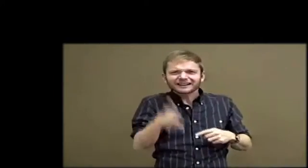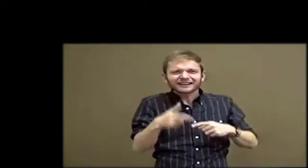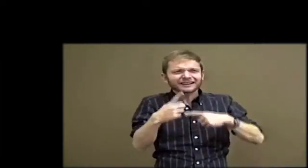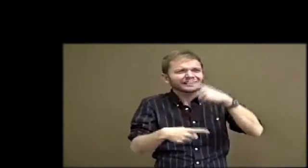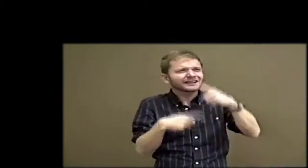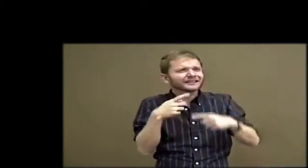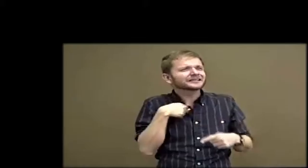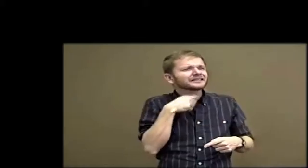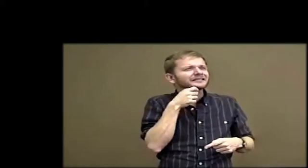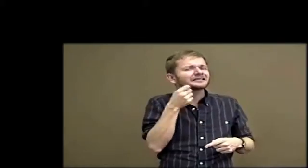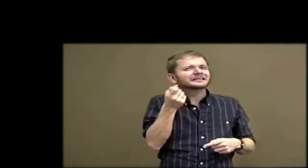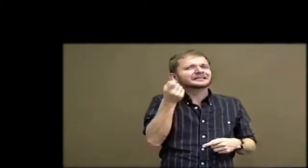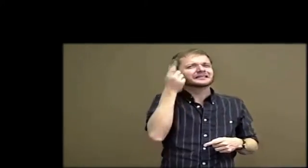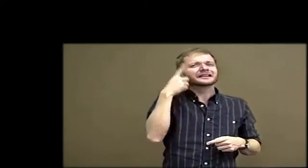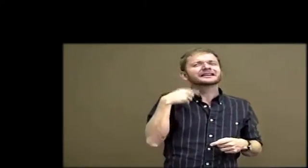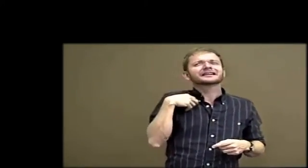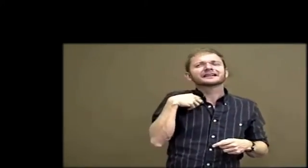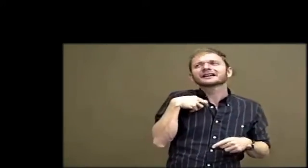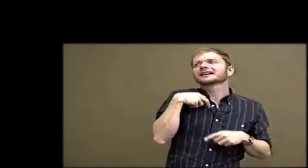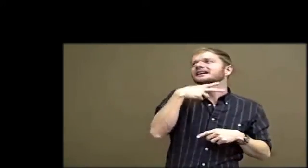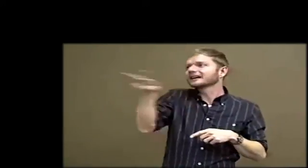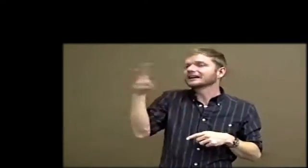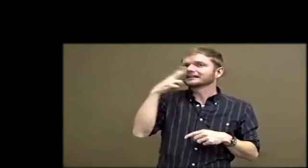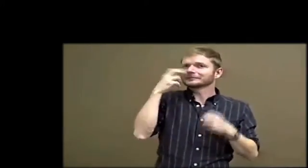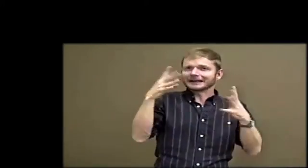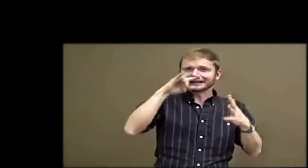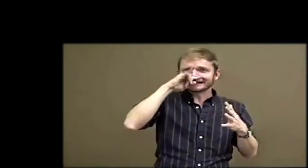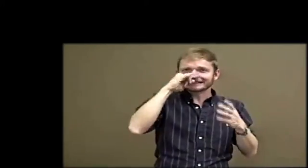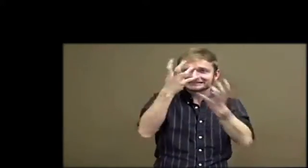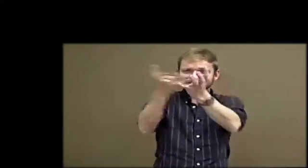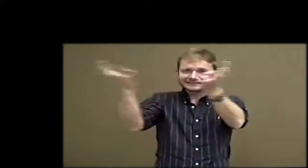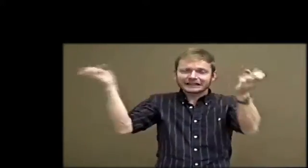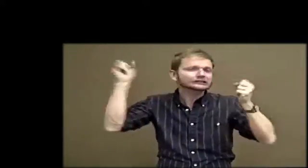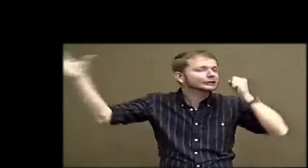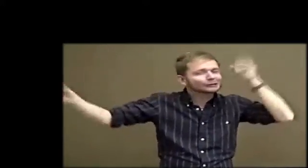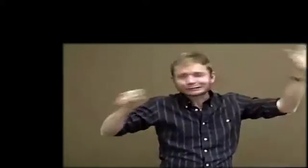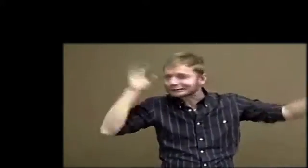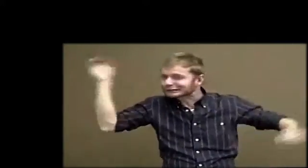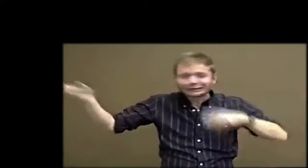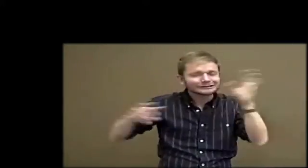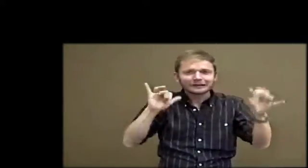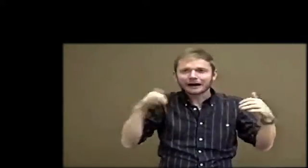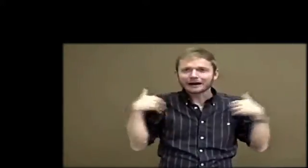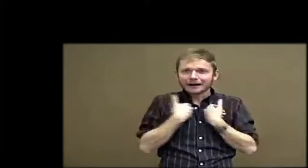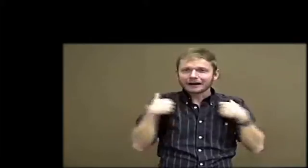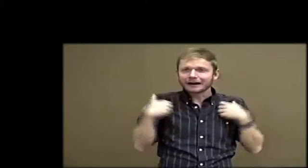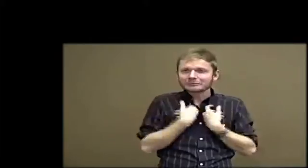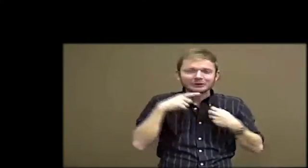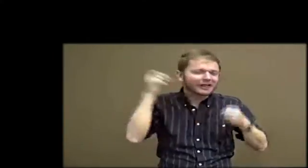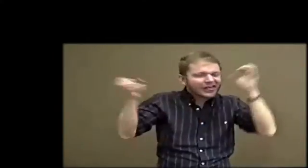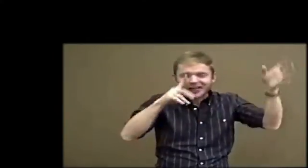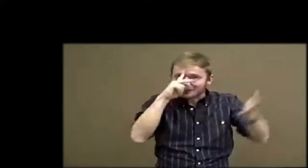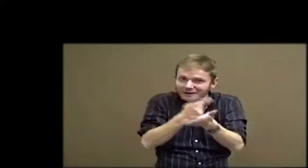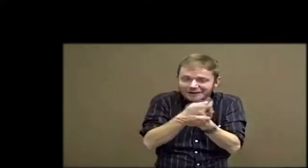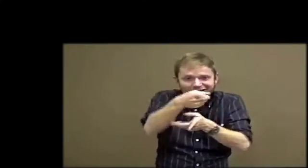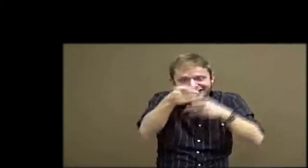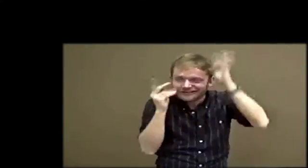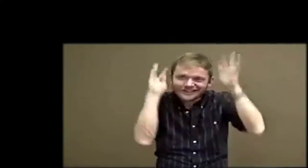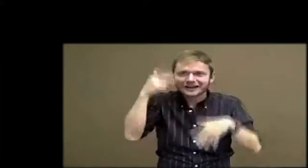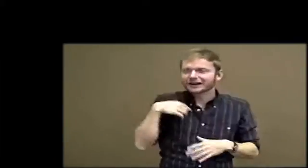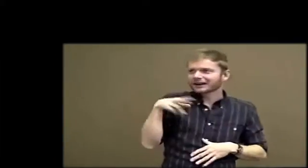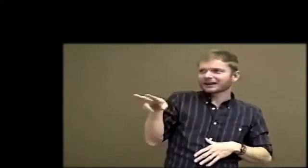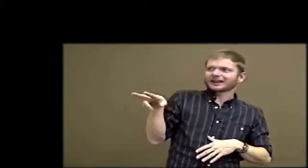kind of scared me and looked like a bunch of nonsense. My teacher kept slowly signing and speaking at the same time every day during class, and I gradually picked